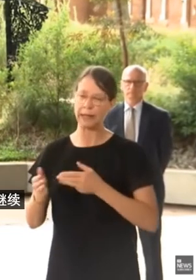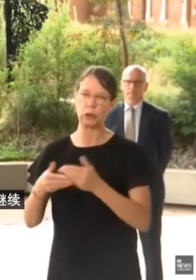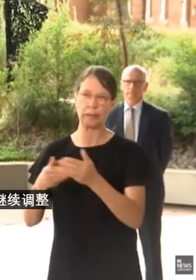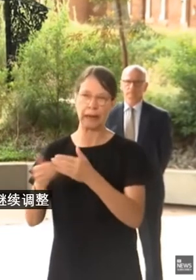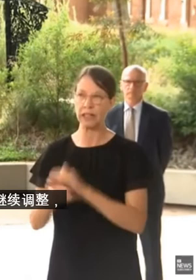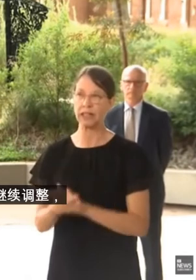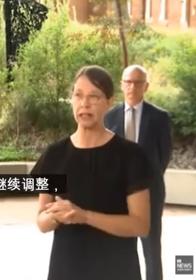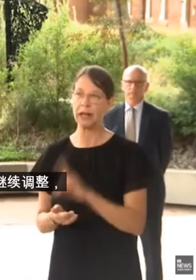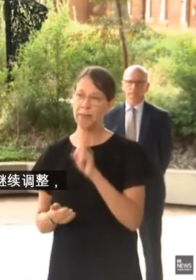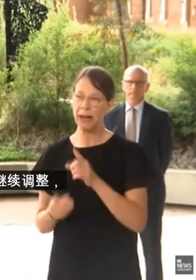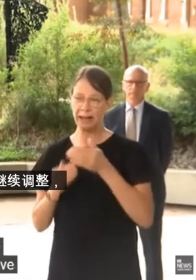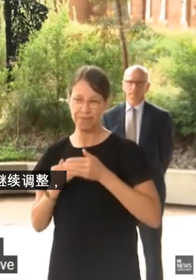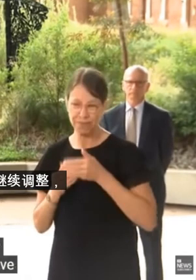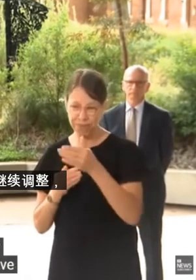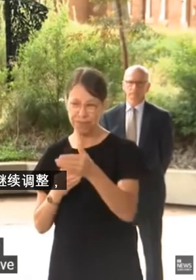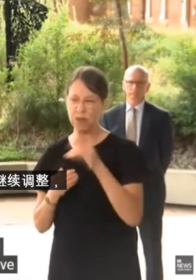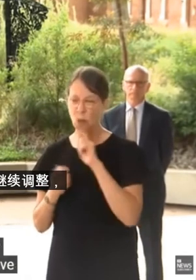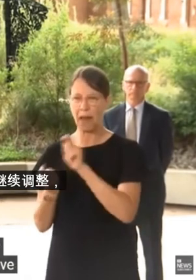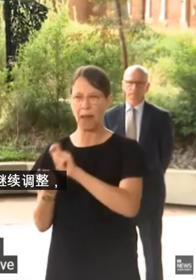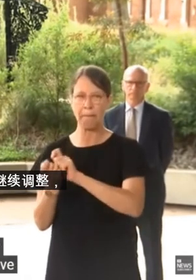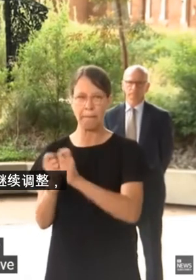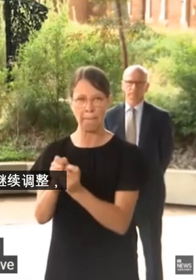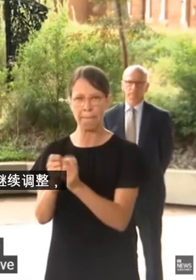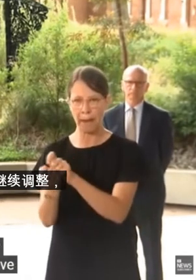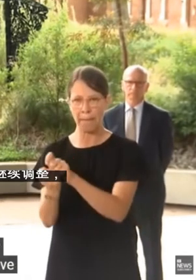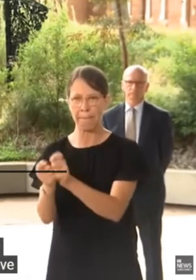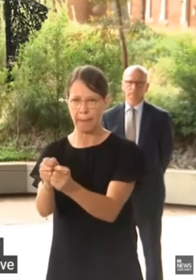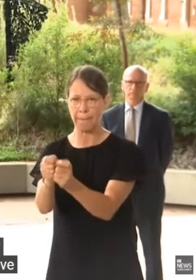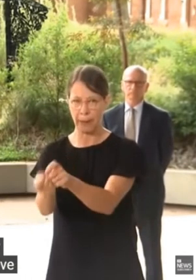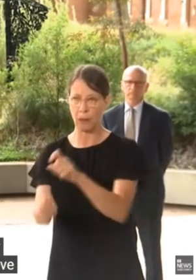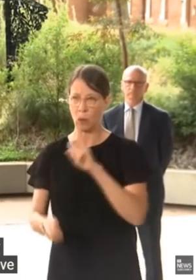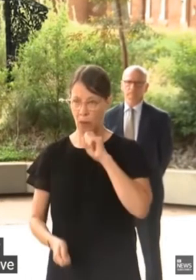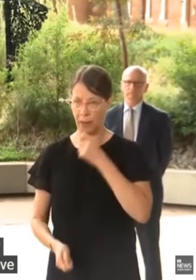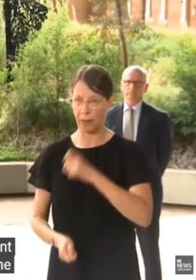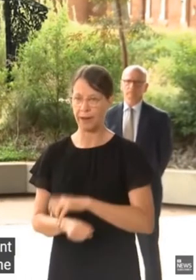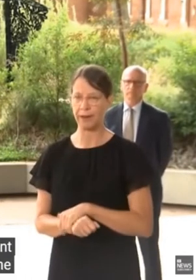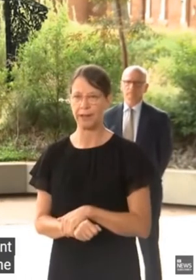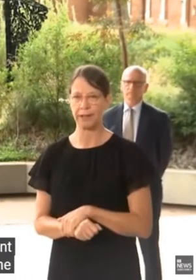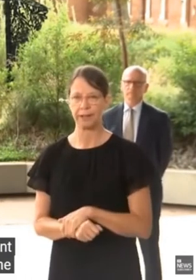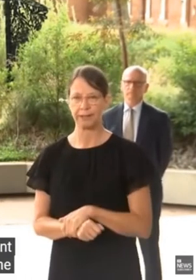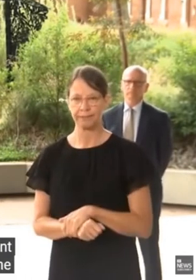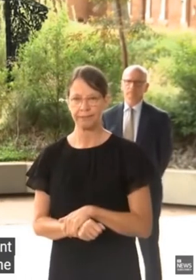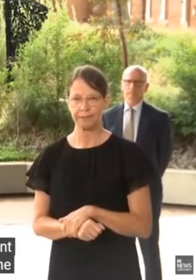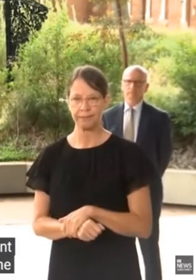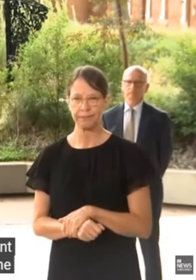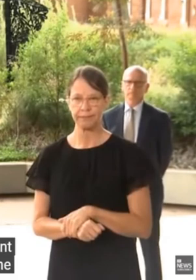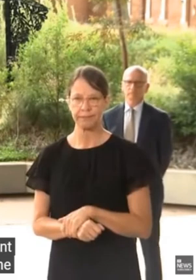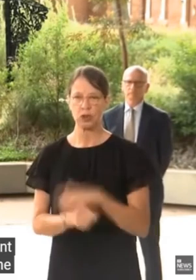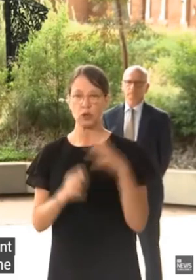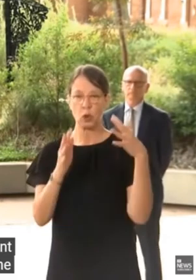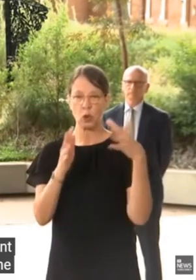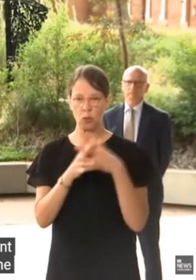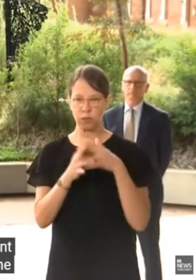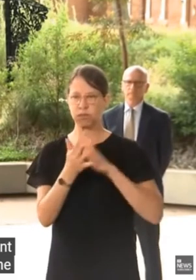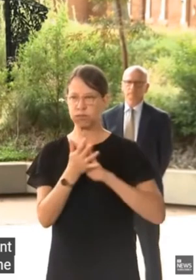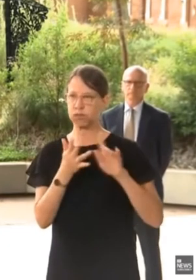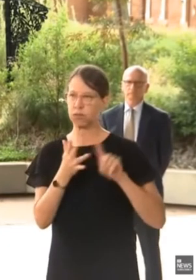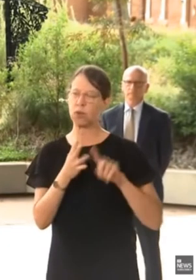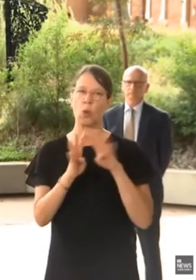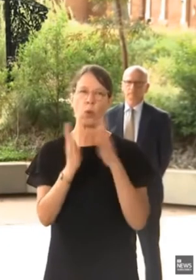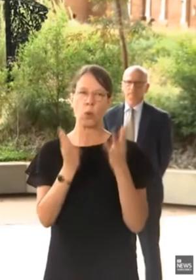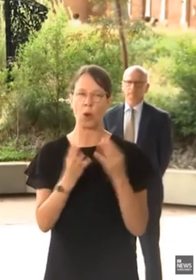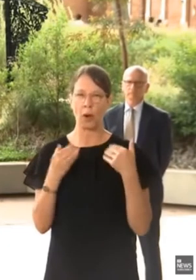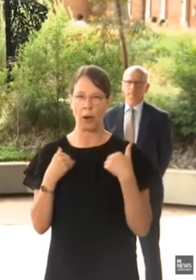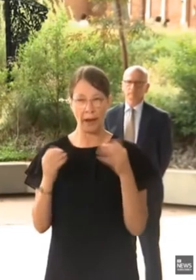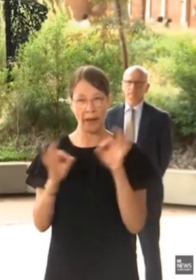to adjust as we move through. But I'm very confident. I mean, look, what's come through the World Health Organisation is pleasing.